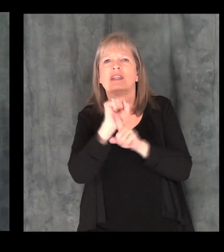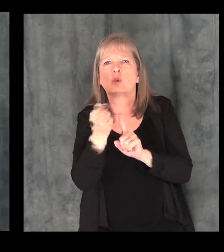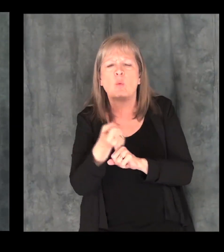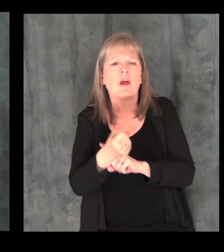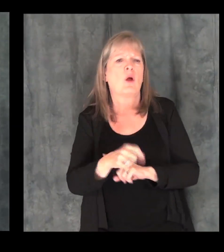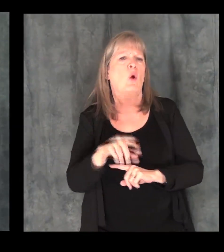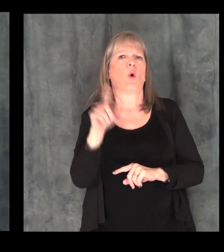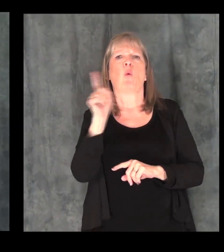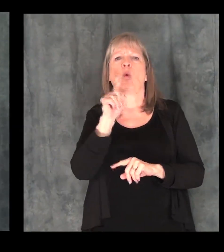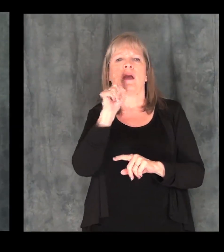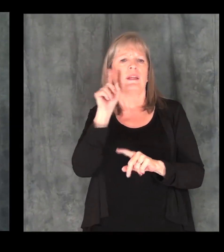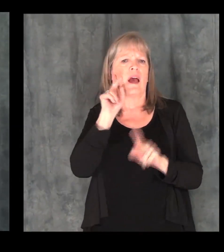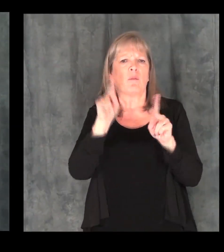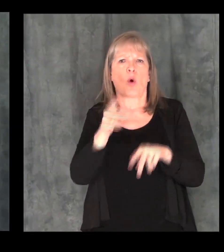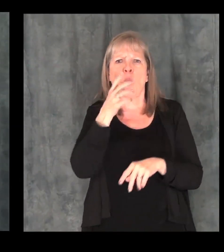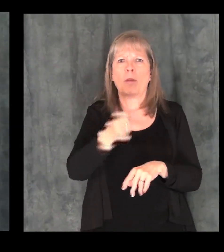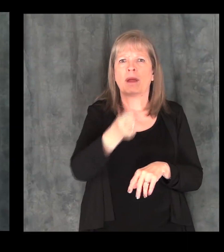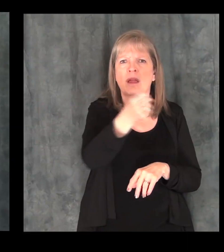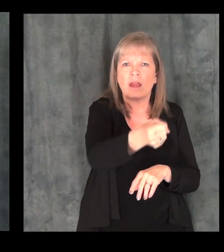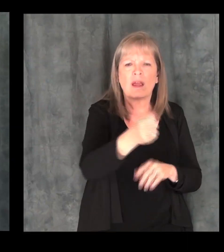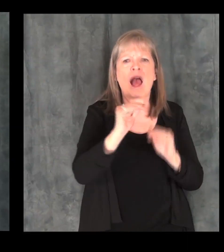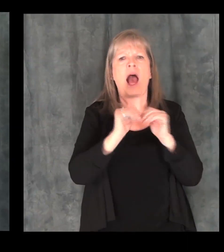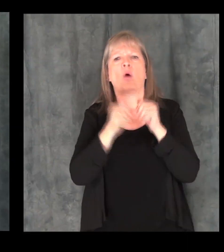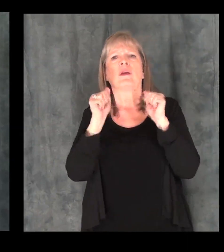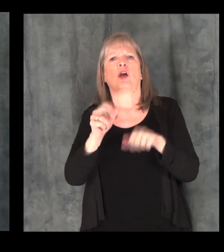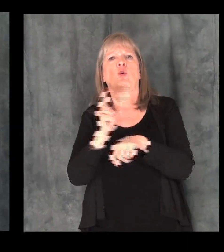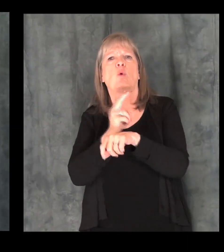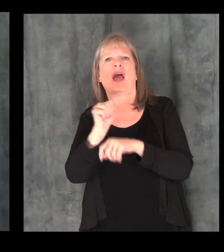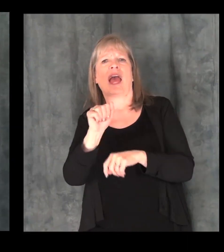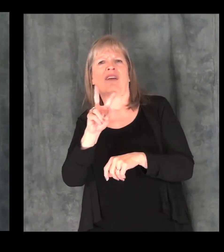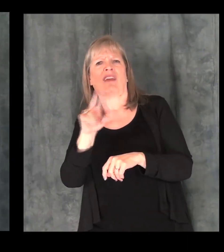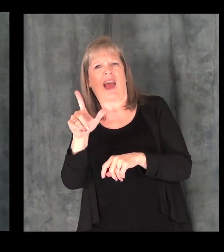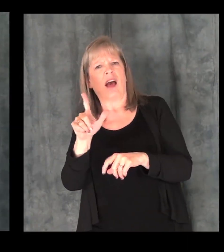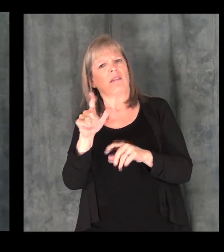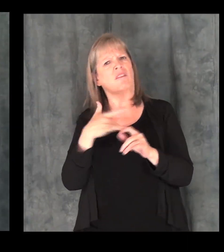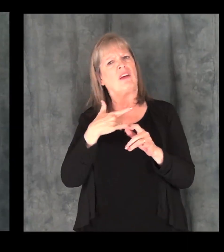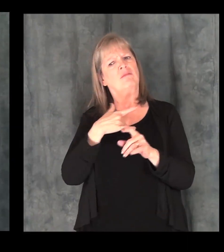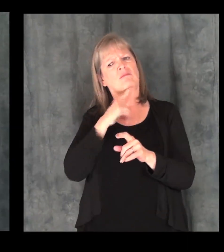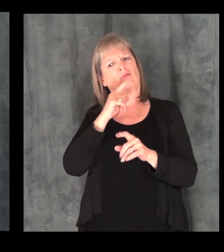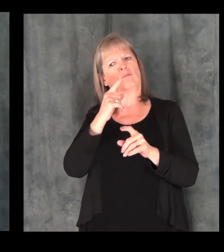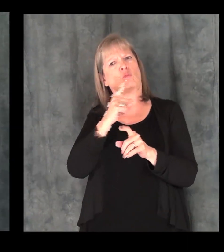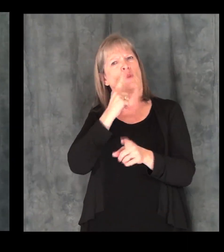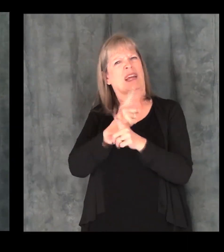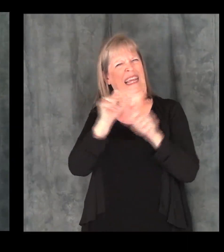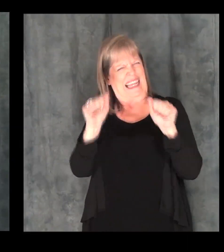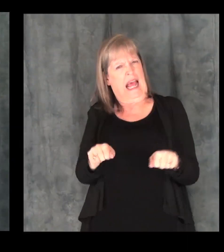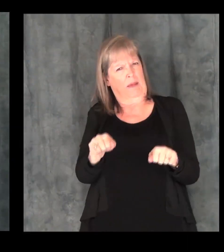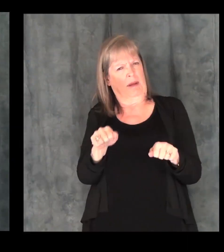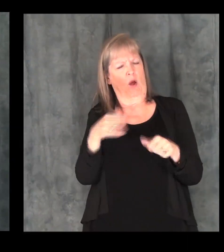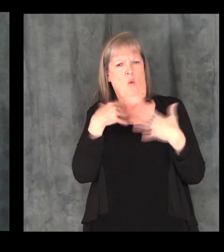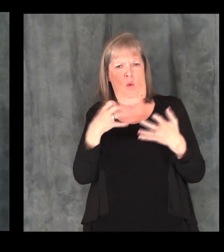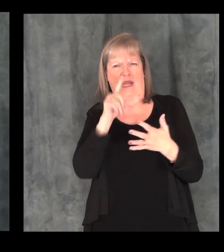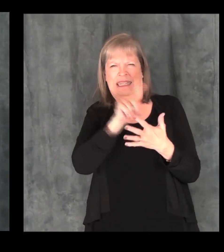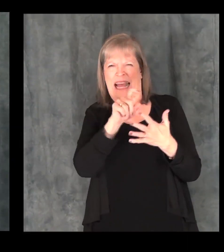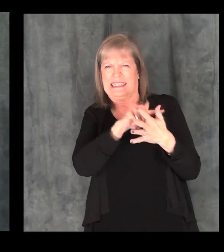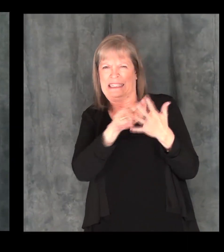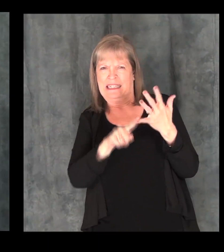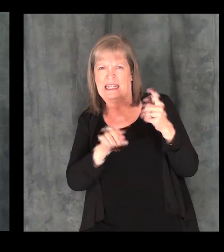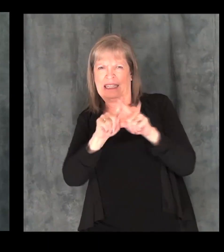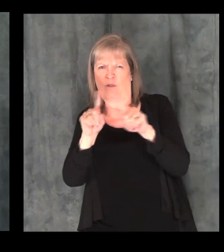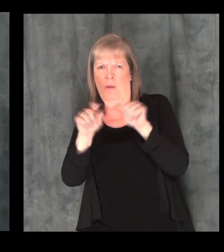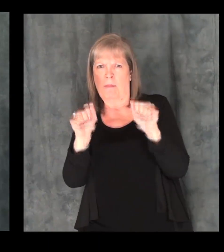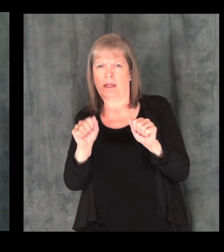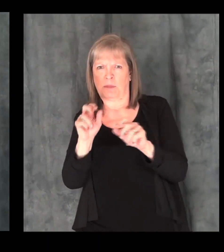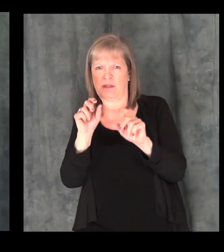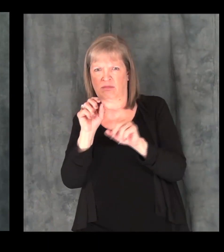AVL system be used realistically? And we wanted to make sure that we tested each of those conditions. We wanted to assess